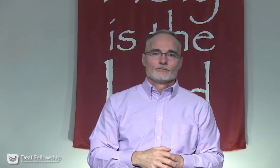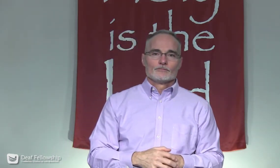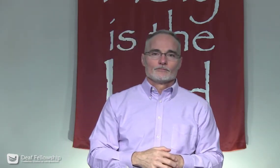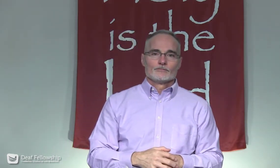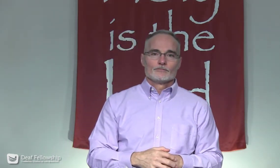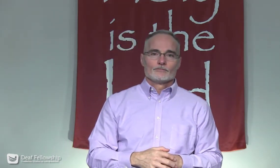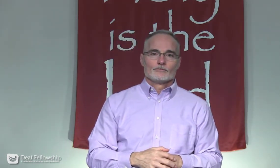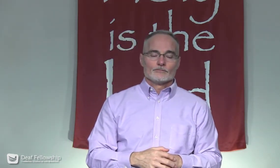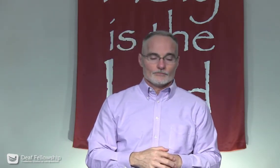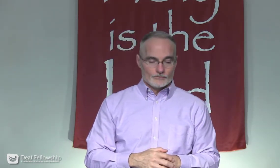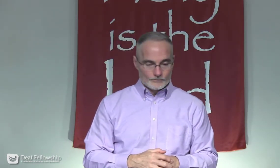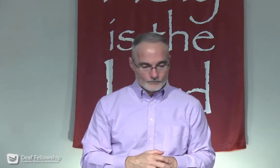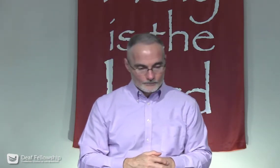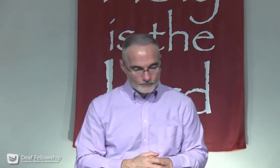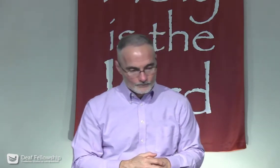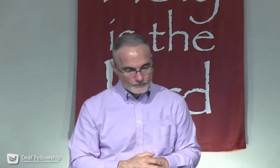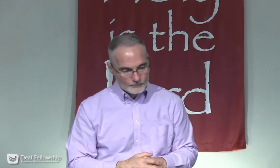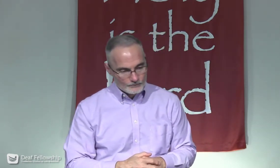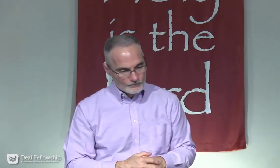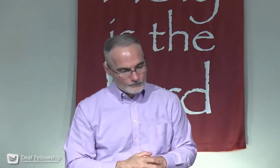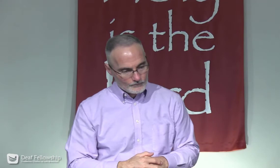pain, all of the suffering disappear.